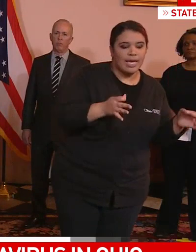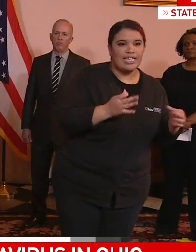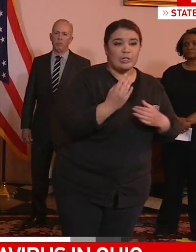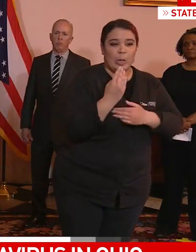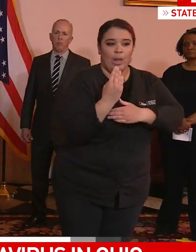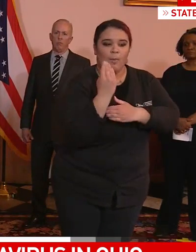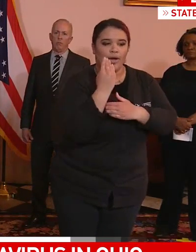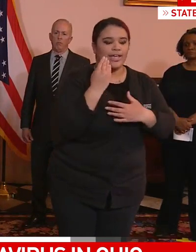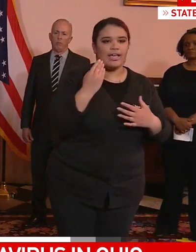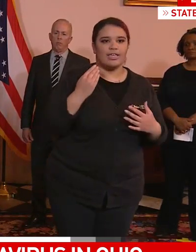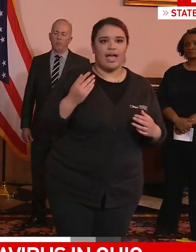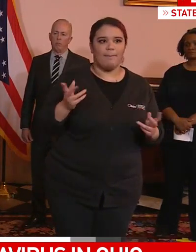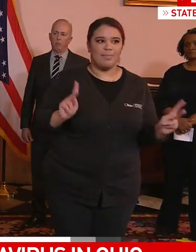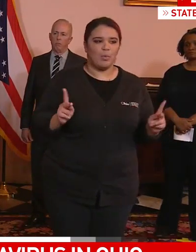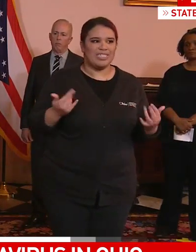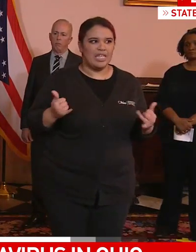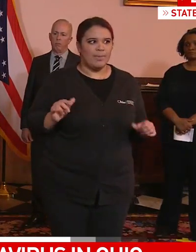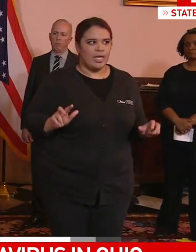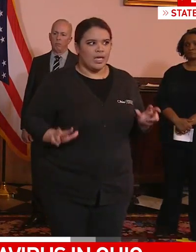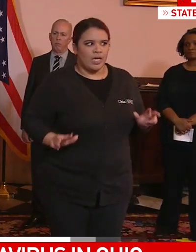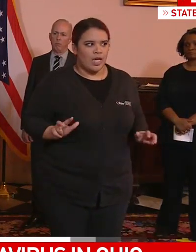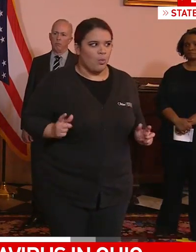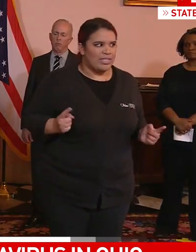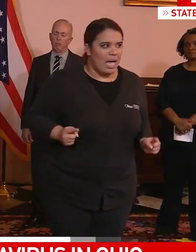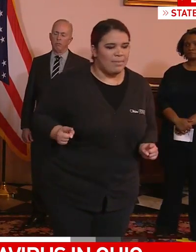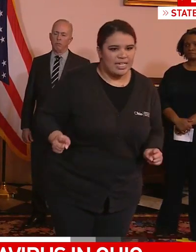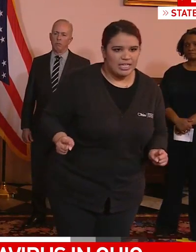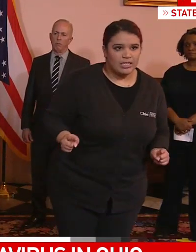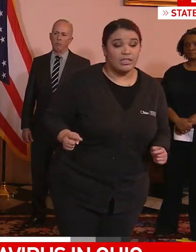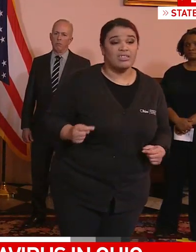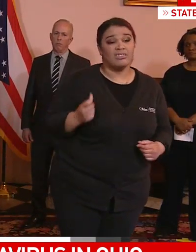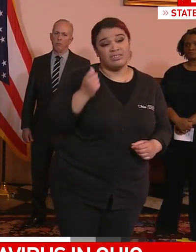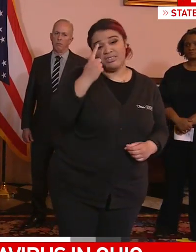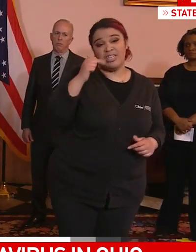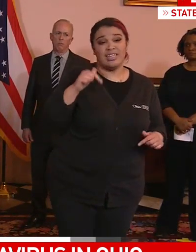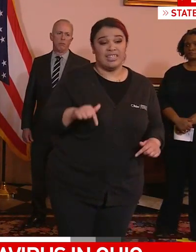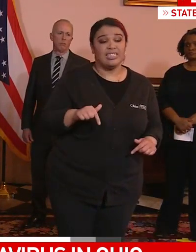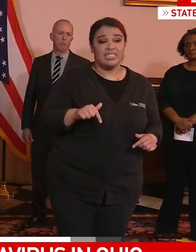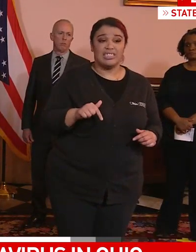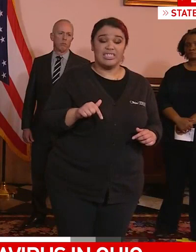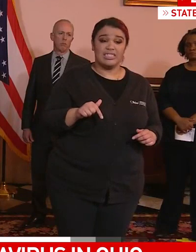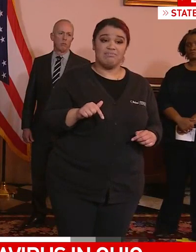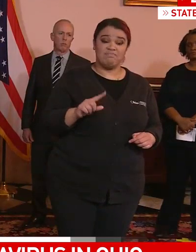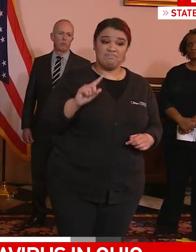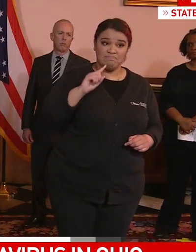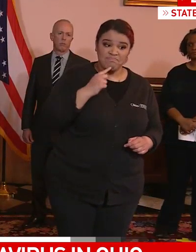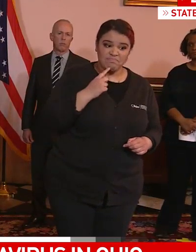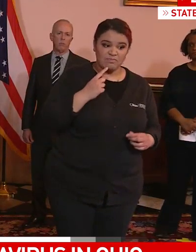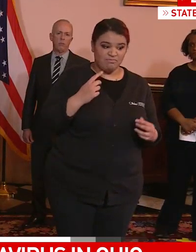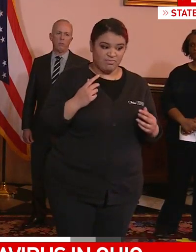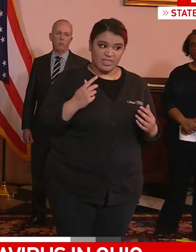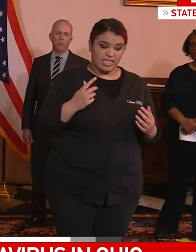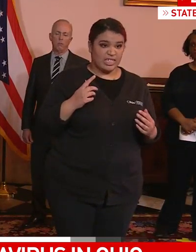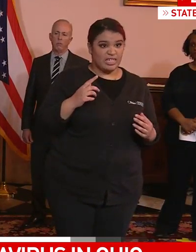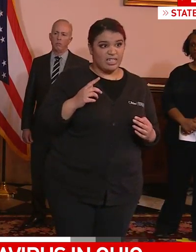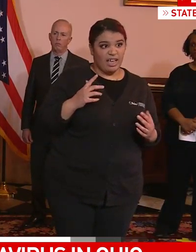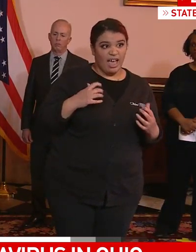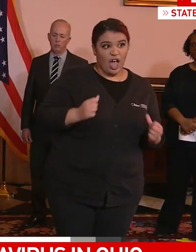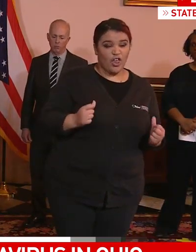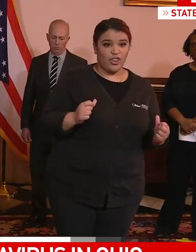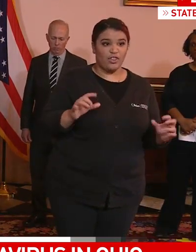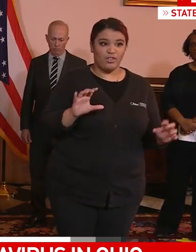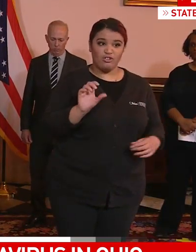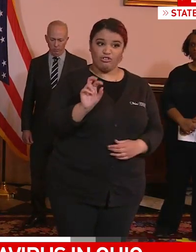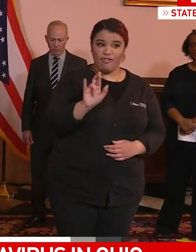notice. So we had an imminent health crisis we had to deal with. The Director of Health,